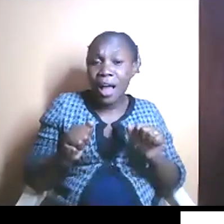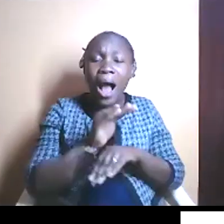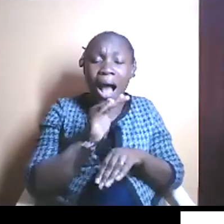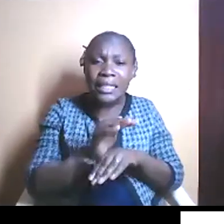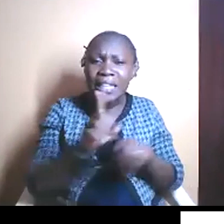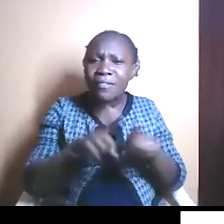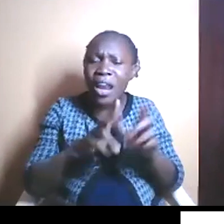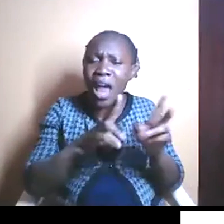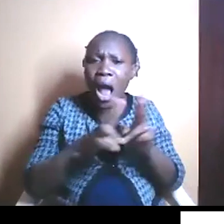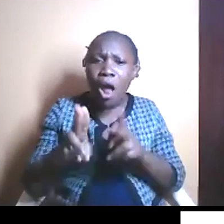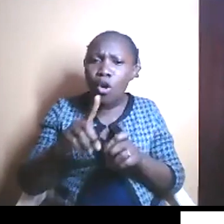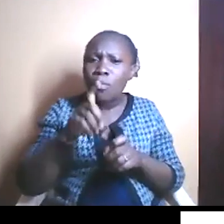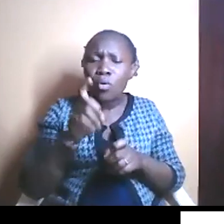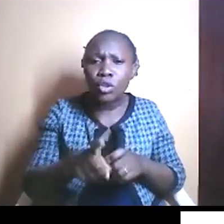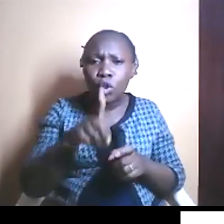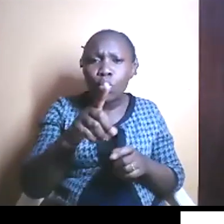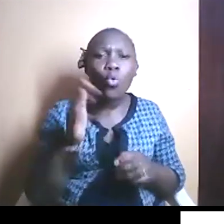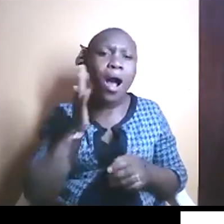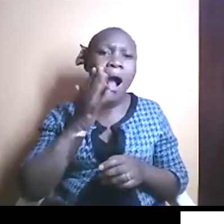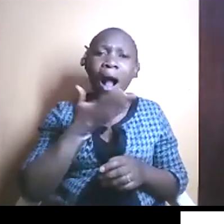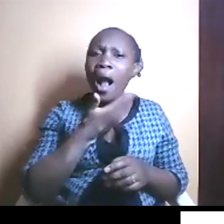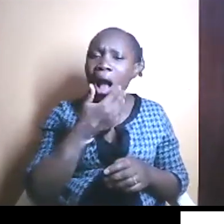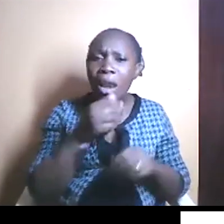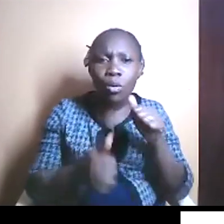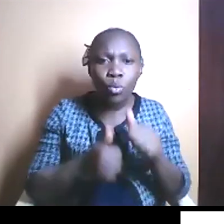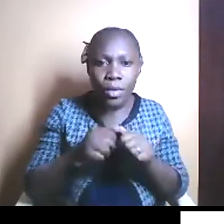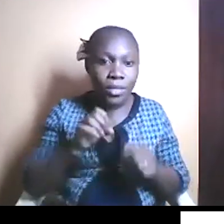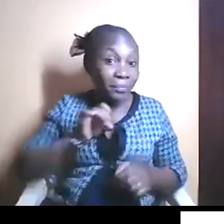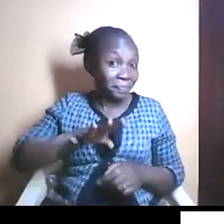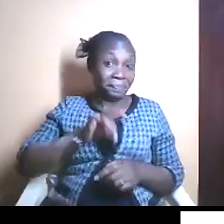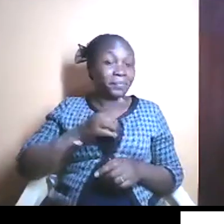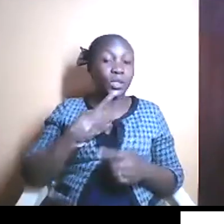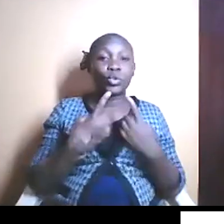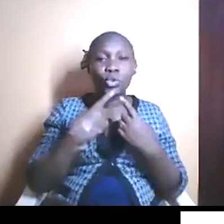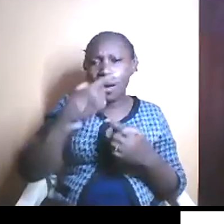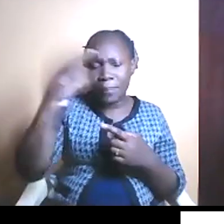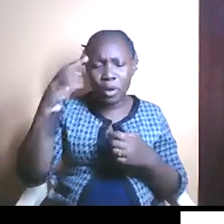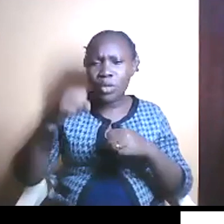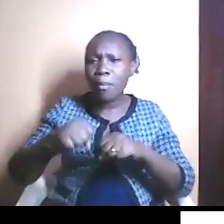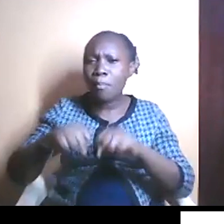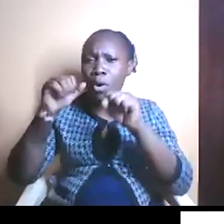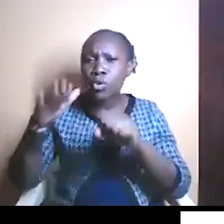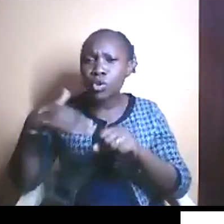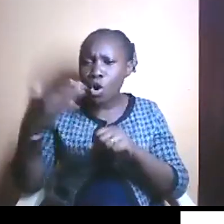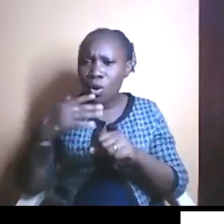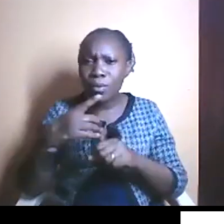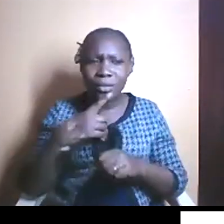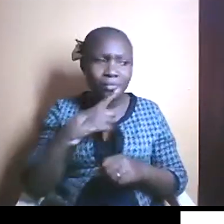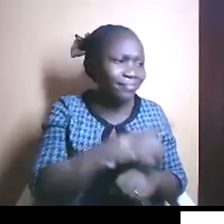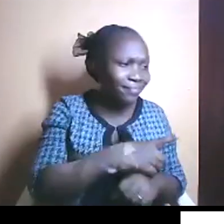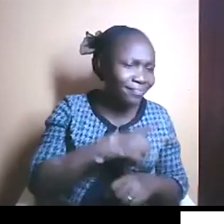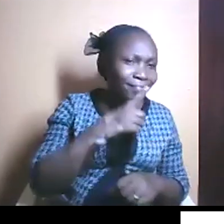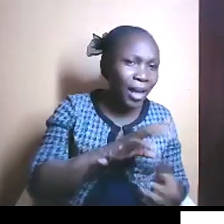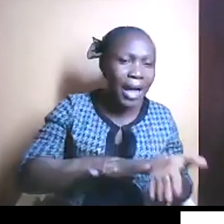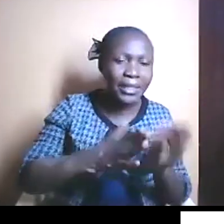don't even want to answer. They're so scared to talk. So this is because they have learned how to become a hostage of a bad boss, and this